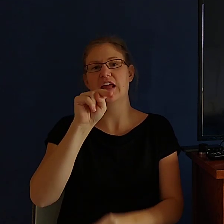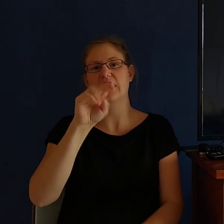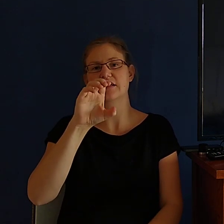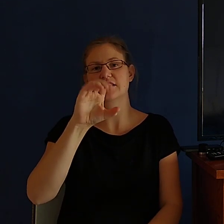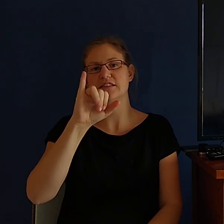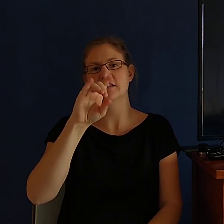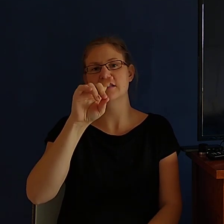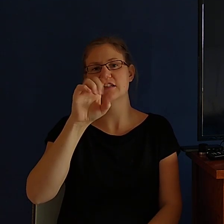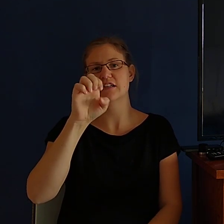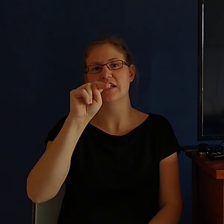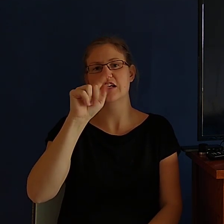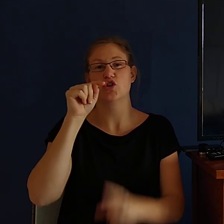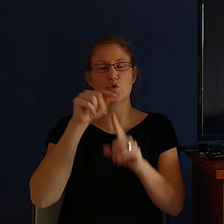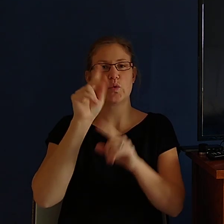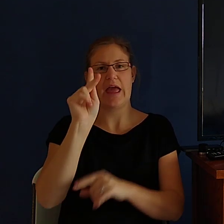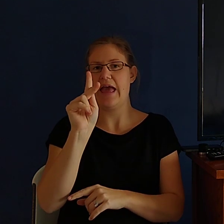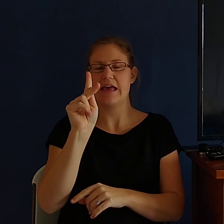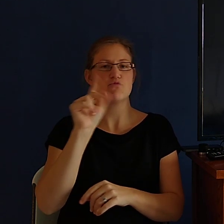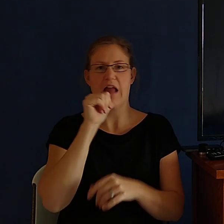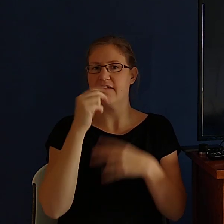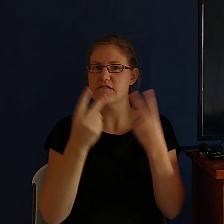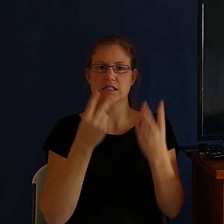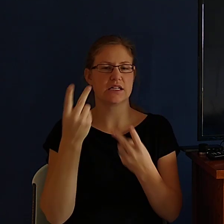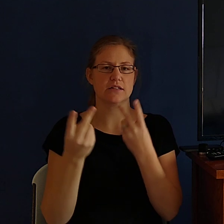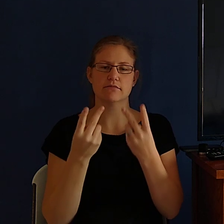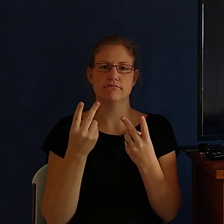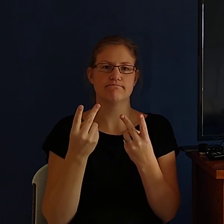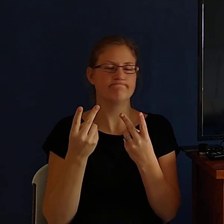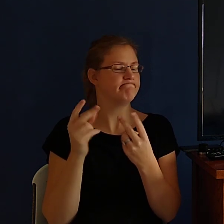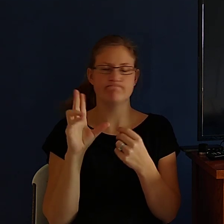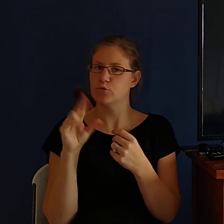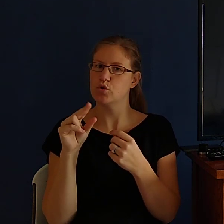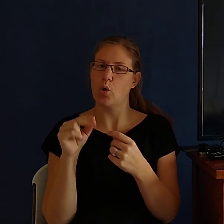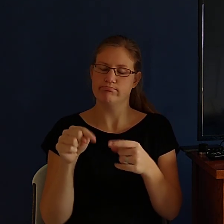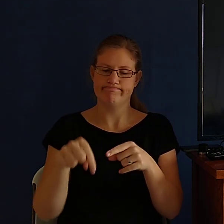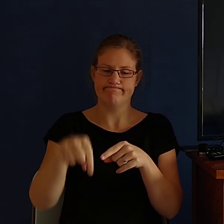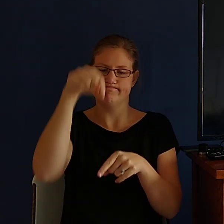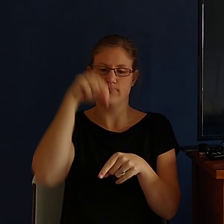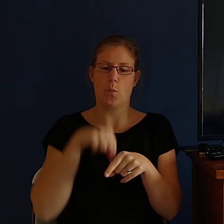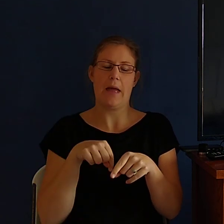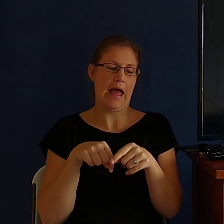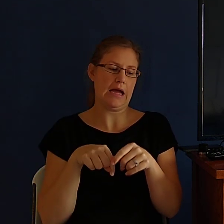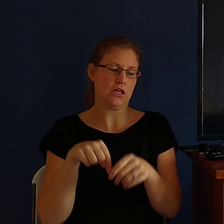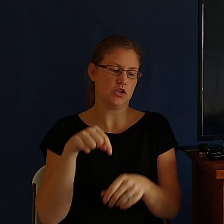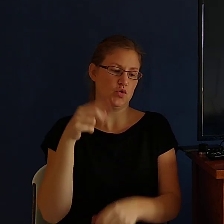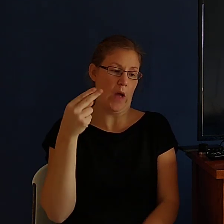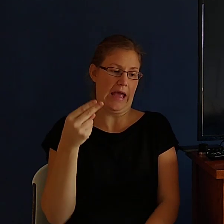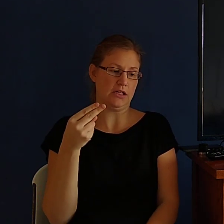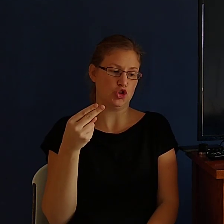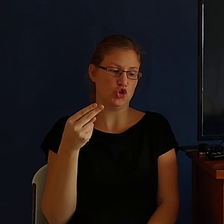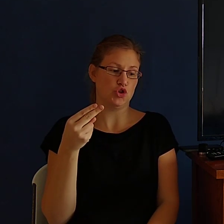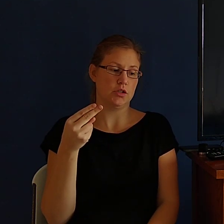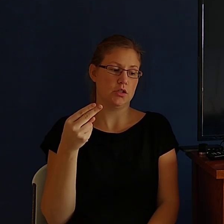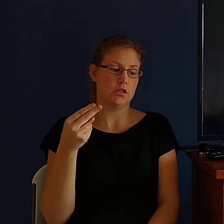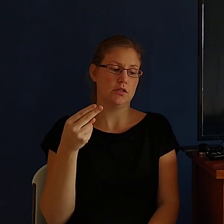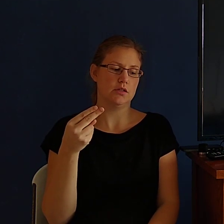K and we have not visited yet? No. So let's go back to H. Again, the